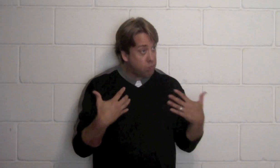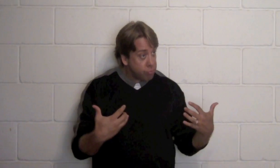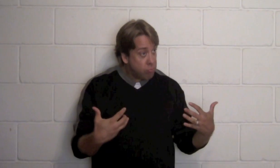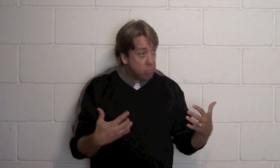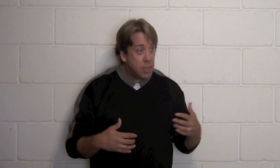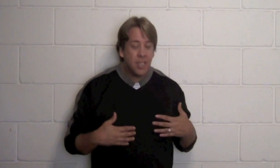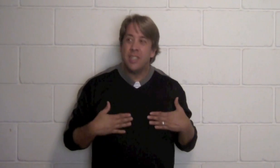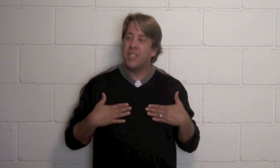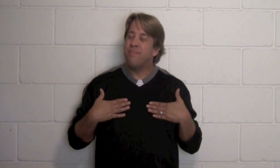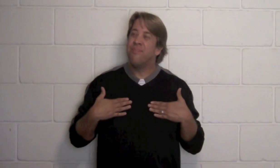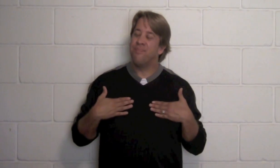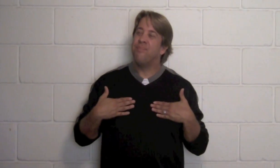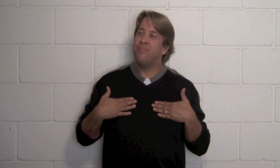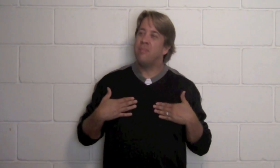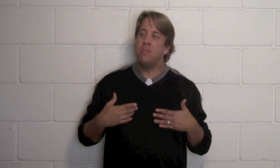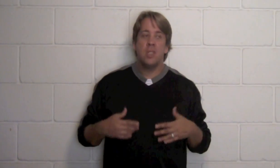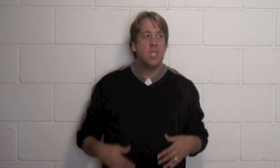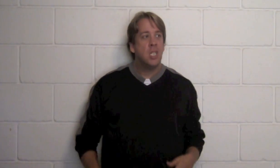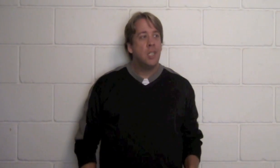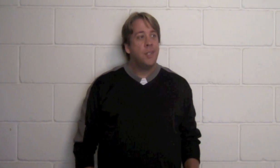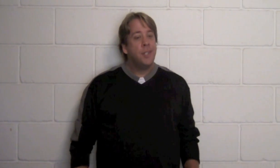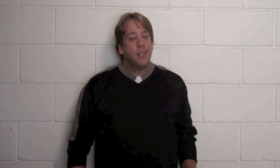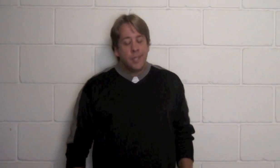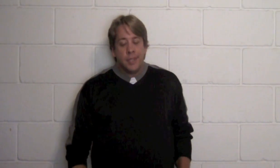"You want bigger breasts?" "Yes."